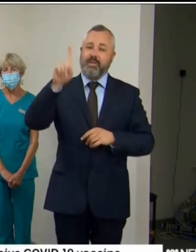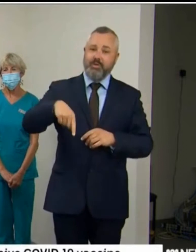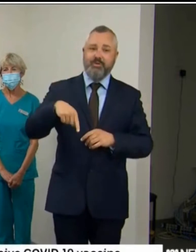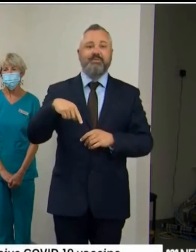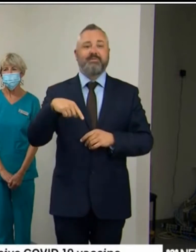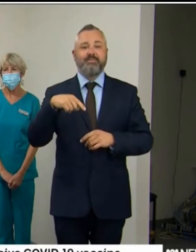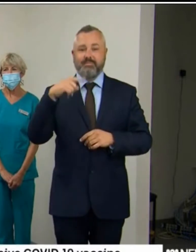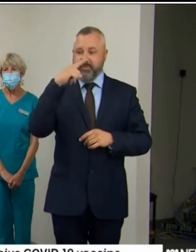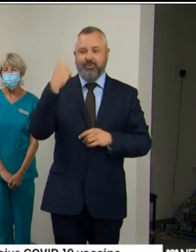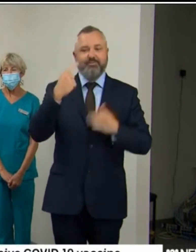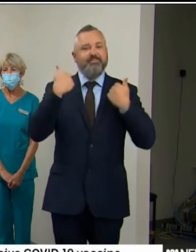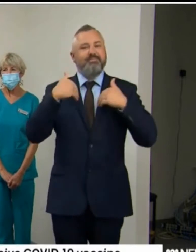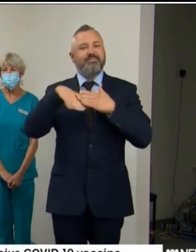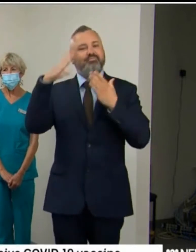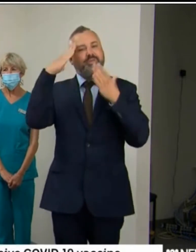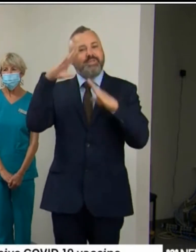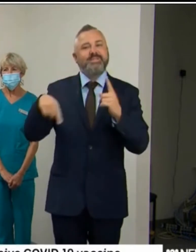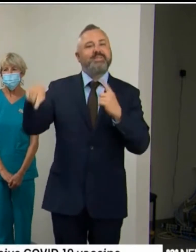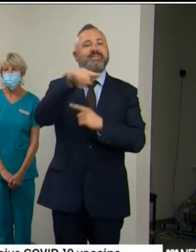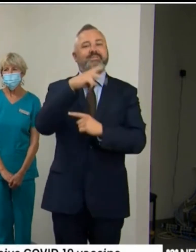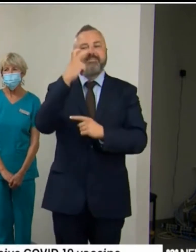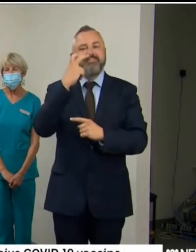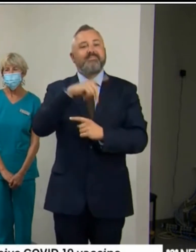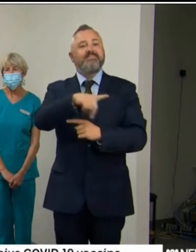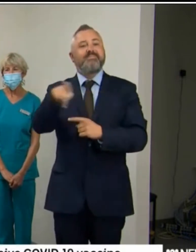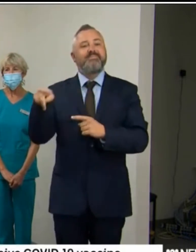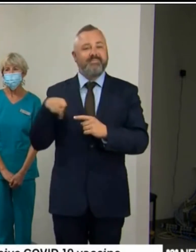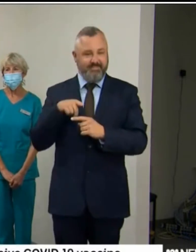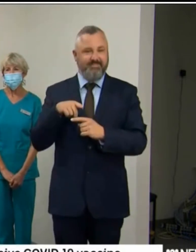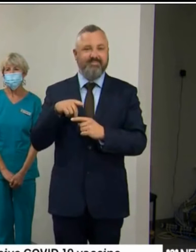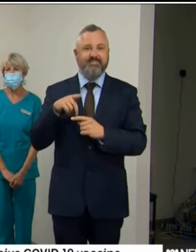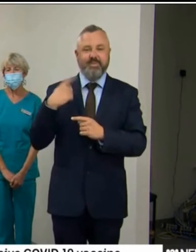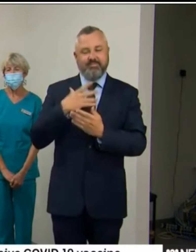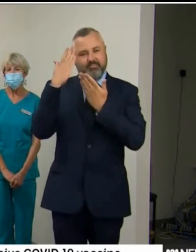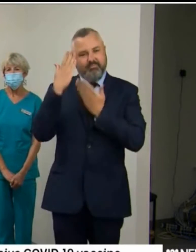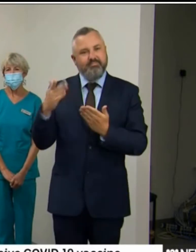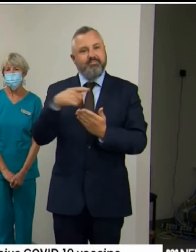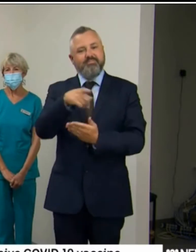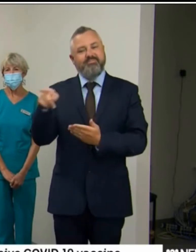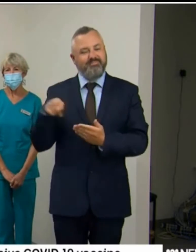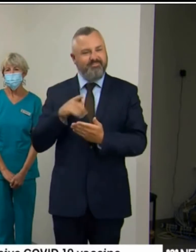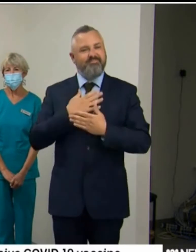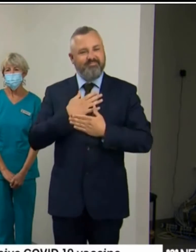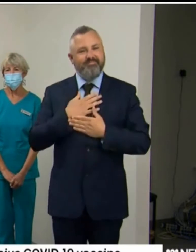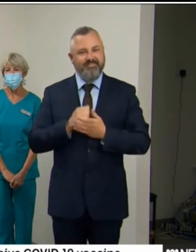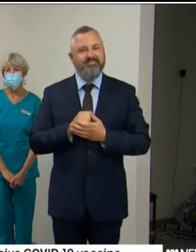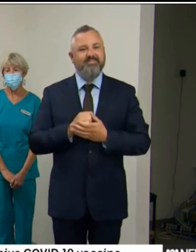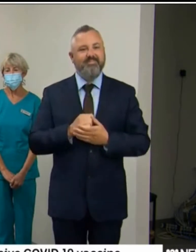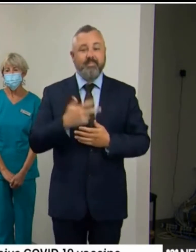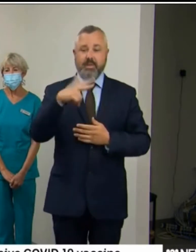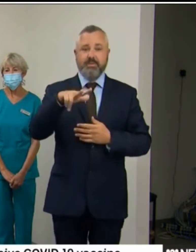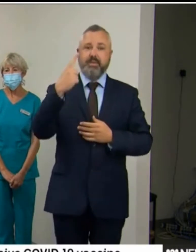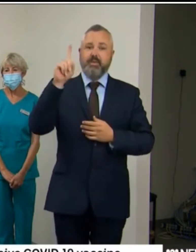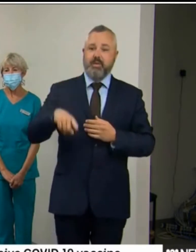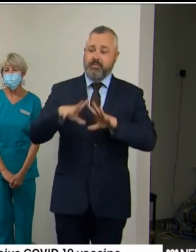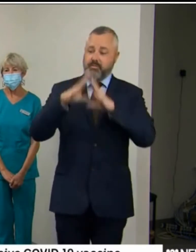these aged care facilities, our elders, our seniors who've been vaccinated, and over 81,000 Australians, and each day